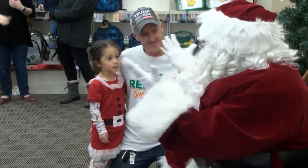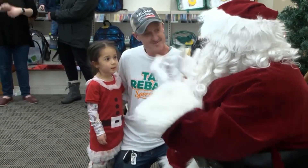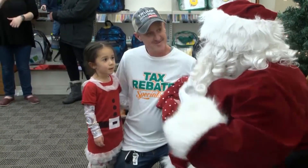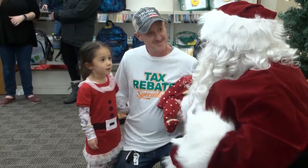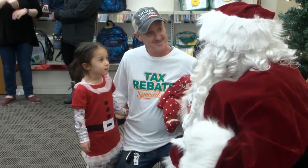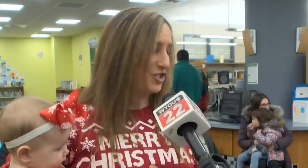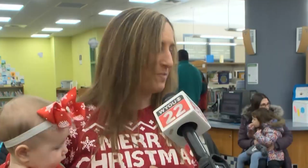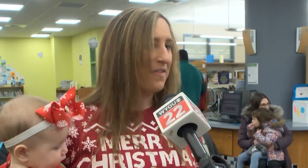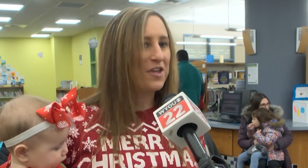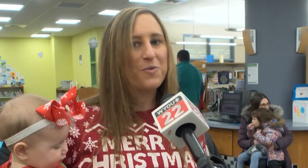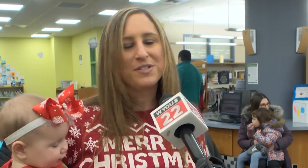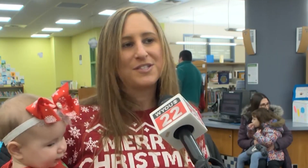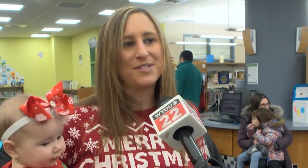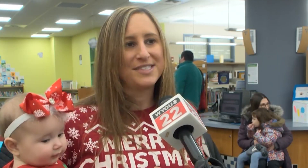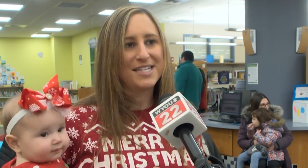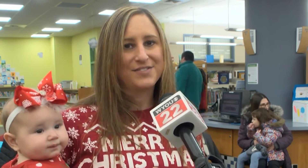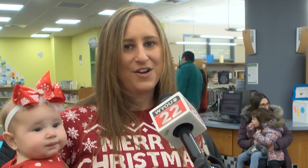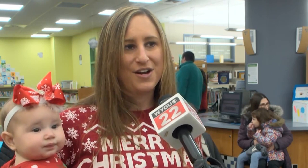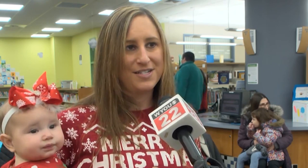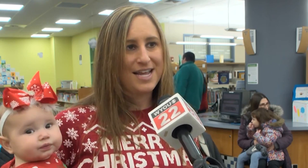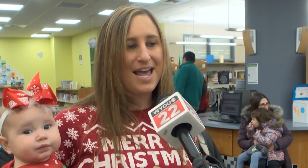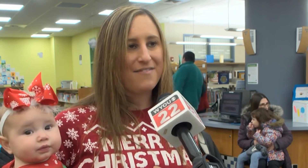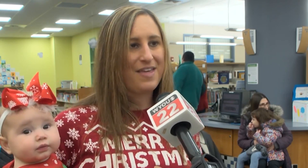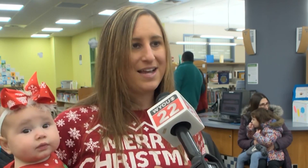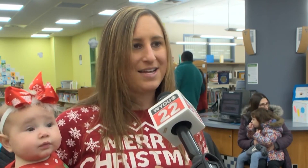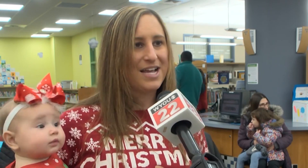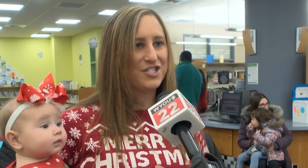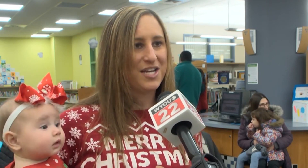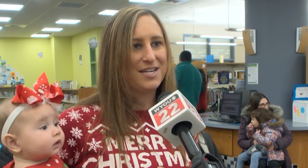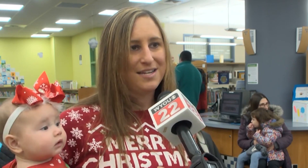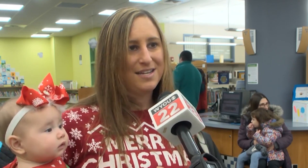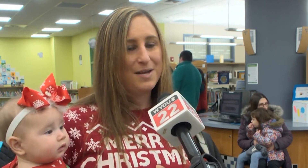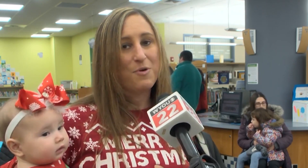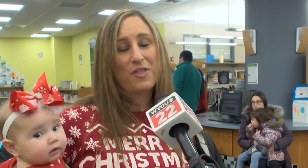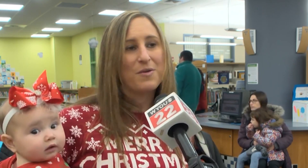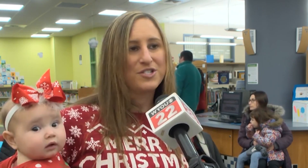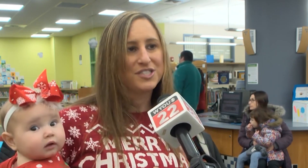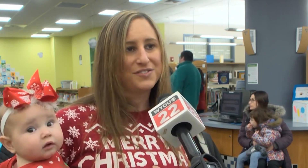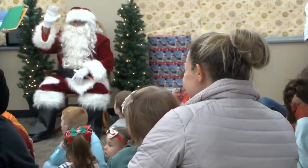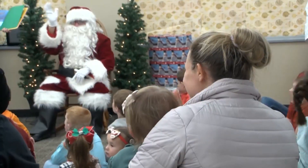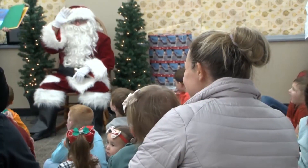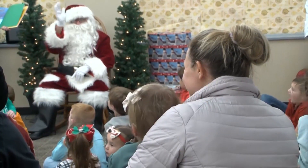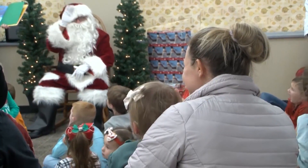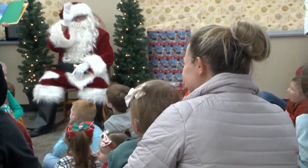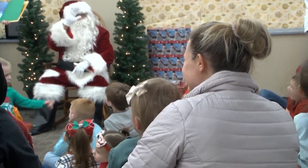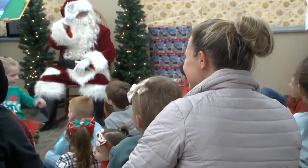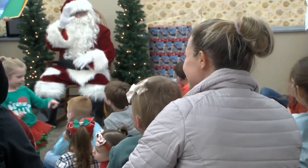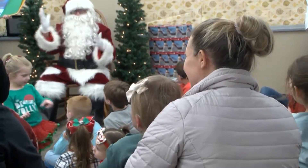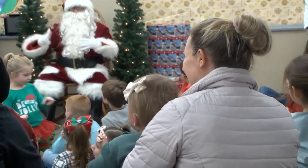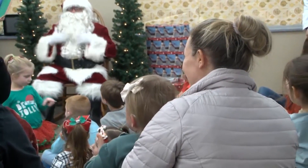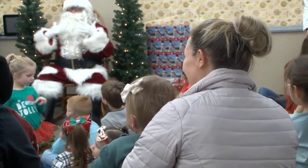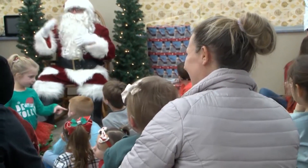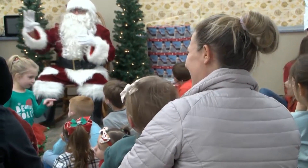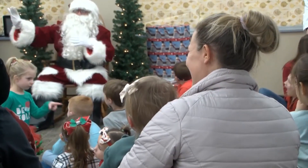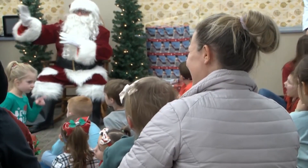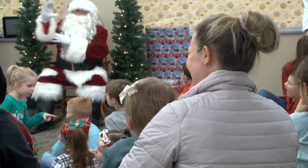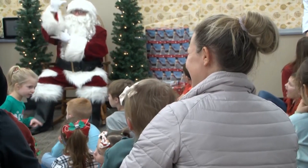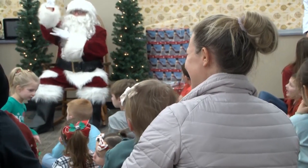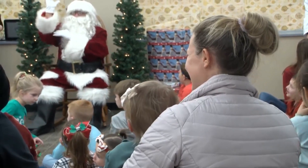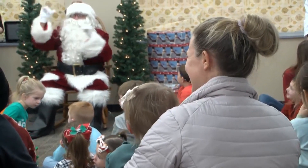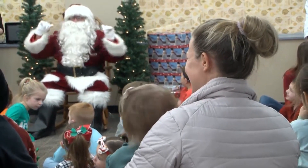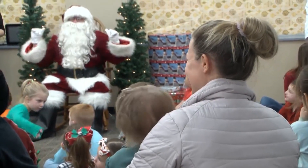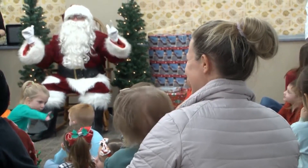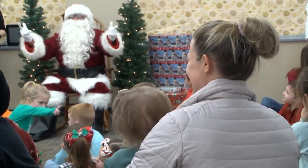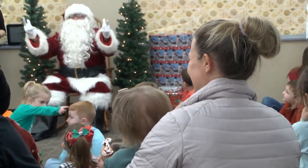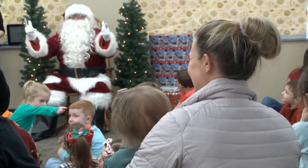events, and she's bilingual, so it's nice for her to have that connection in both languages. Merry Christmas to all, and